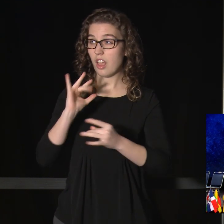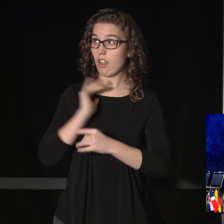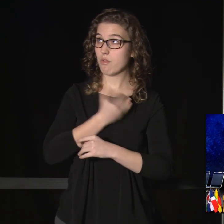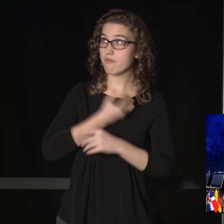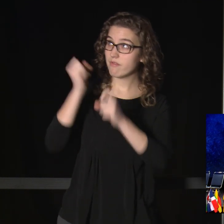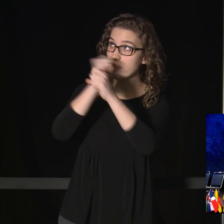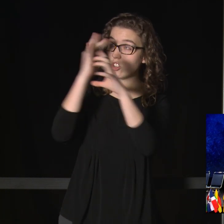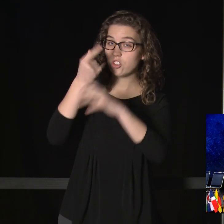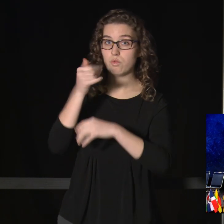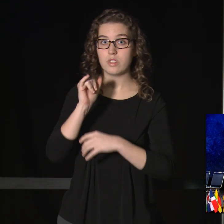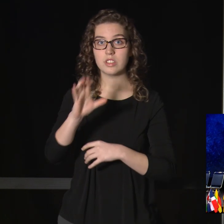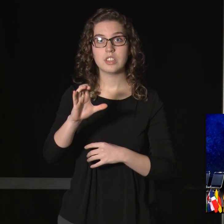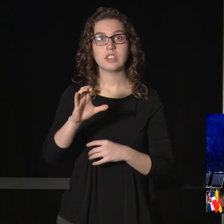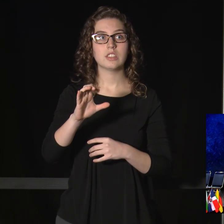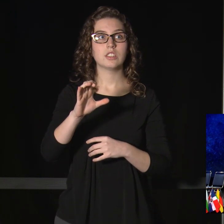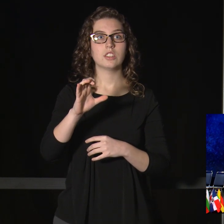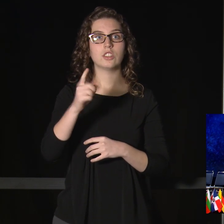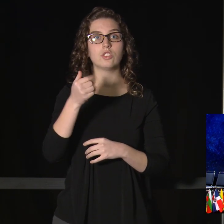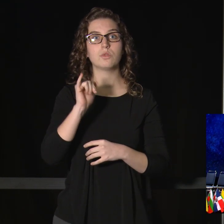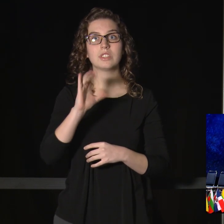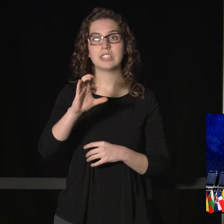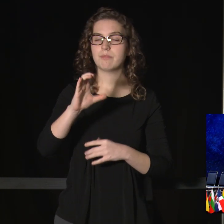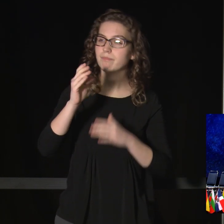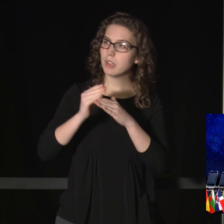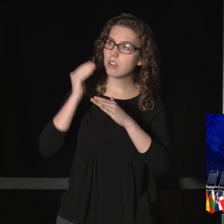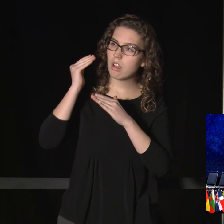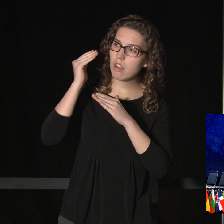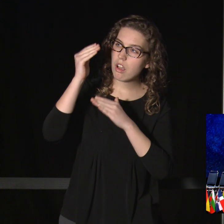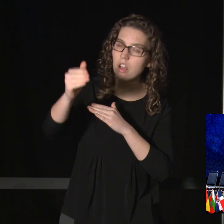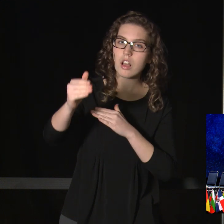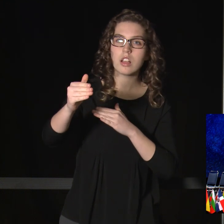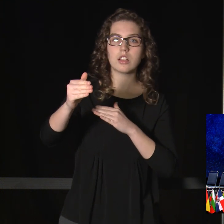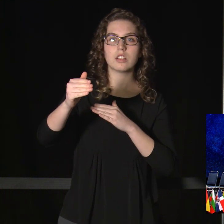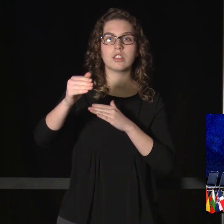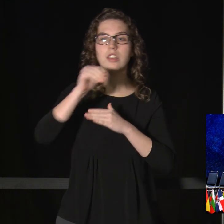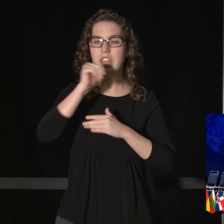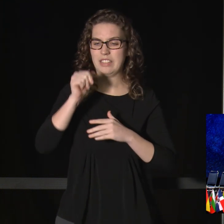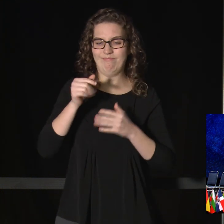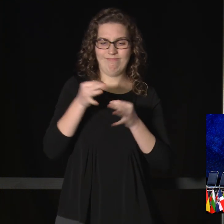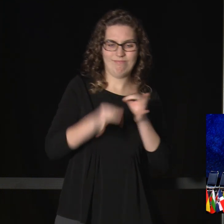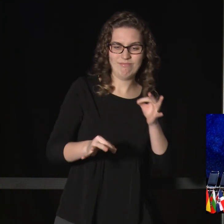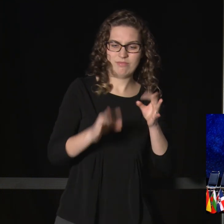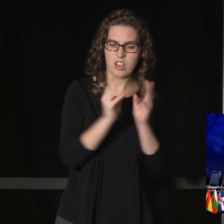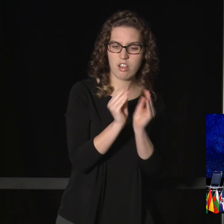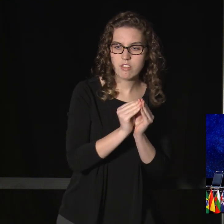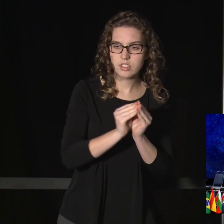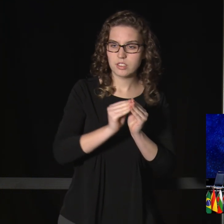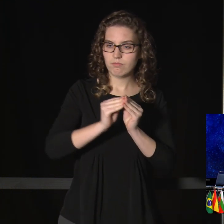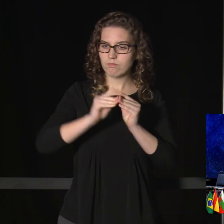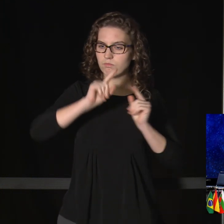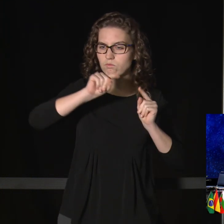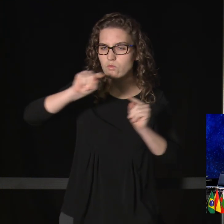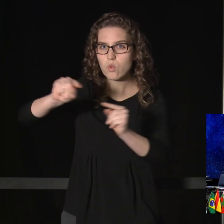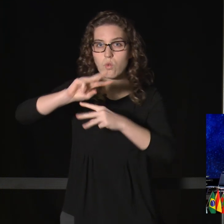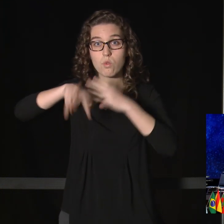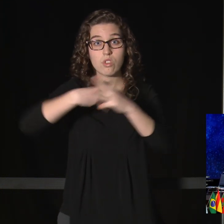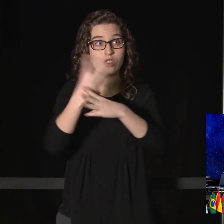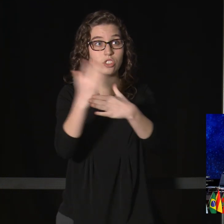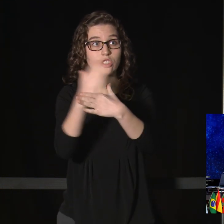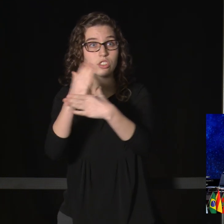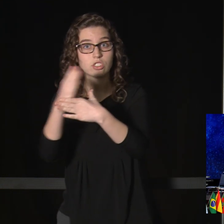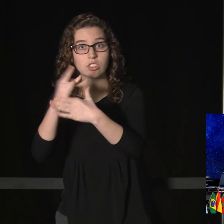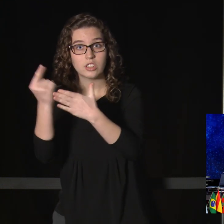GYC, for GYC beyond, going beyond just a conference, for going to the world, for sharing the gospel with